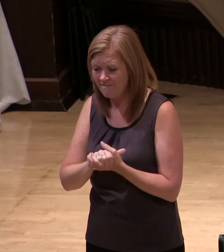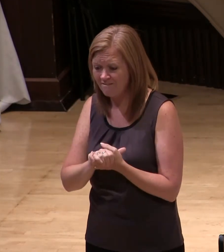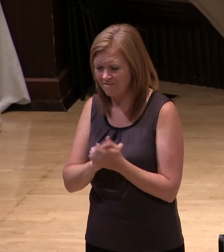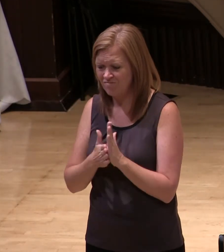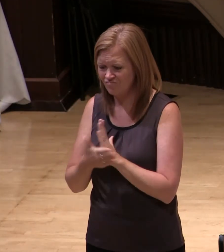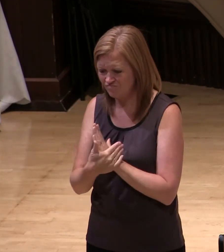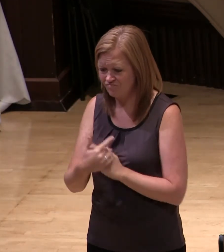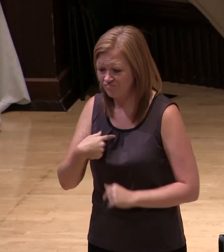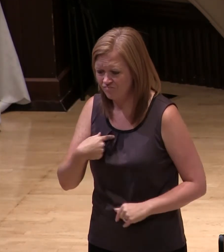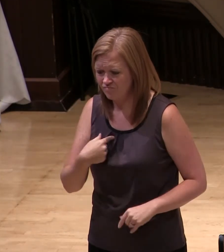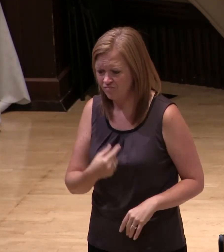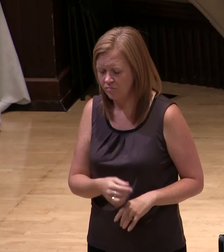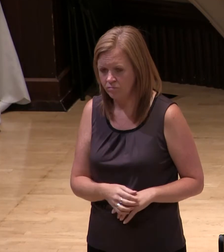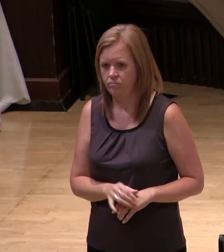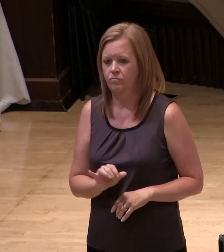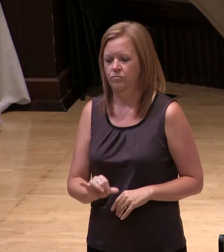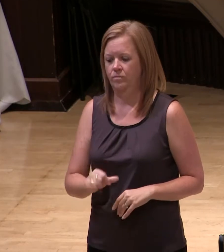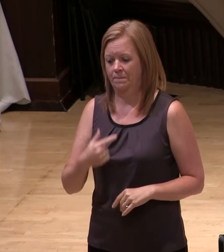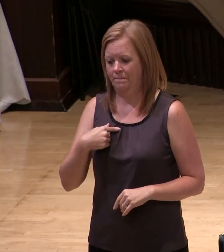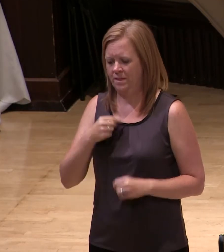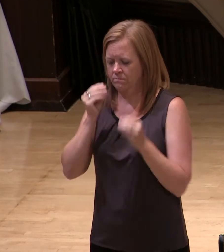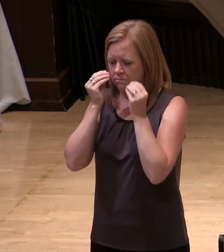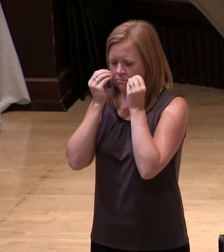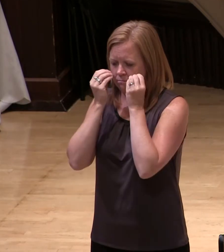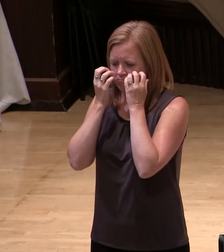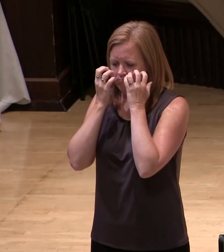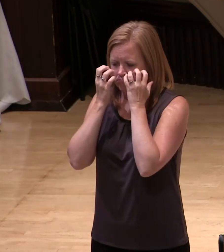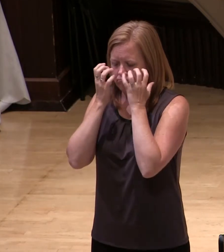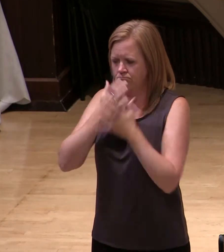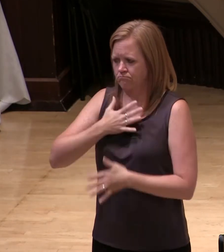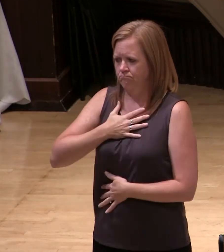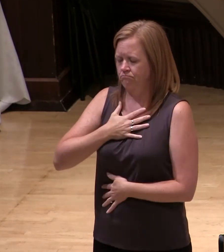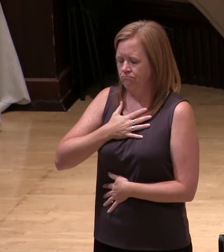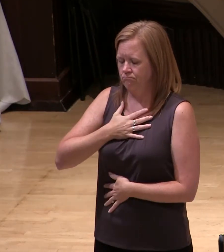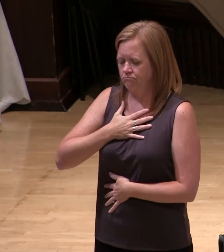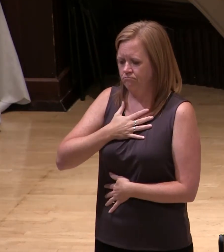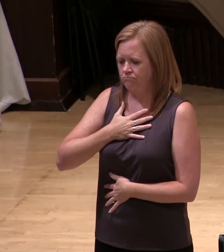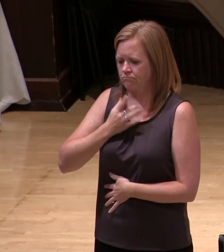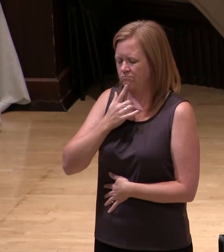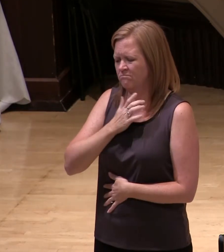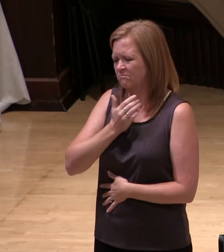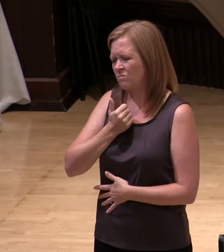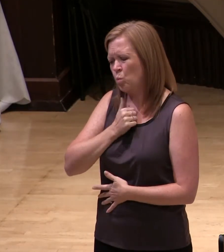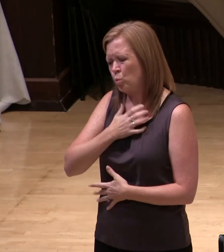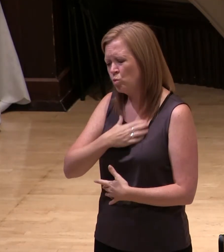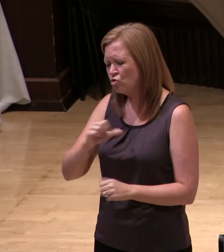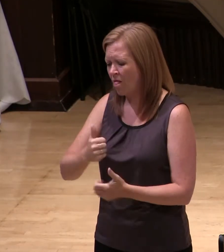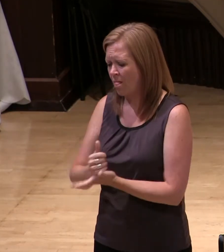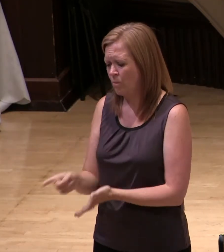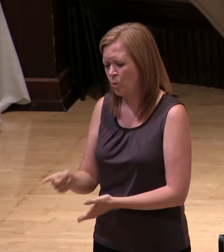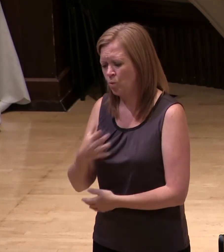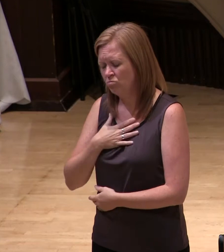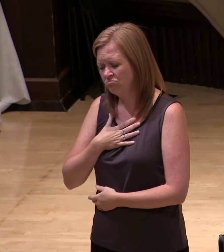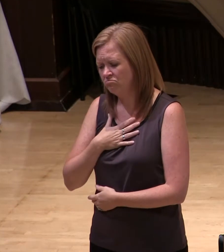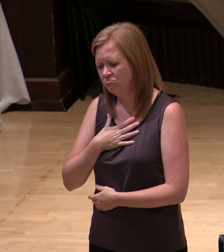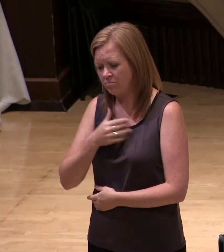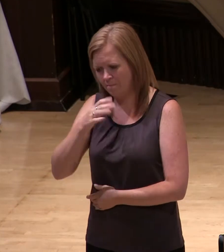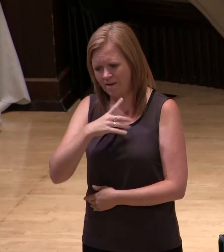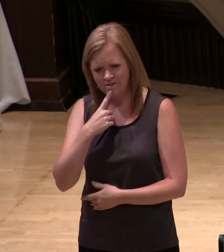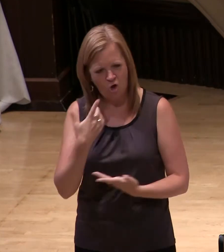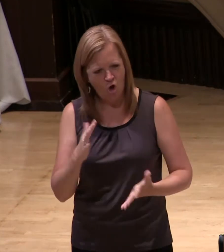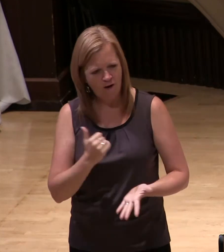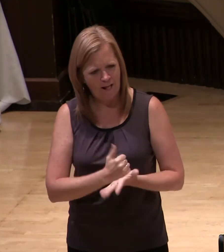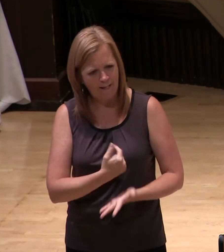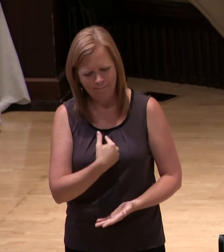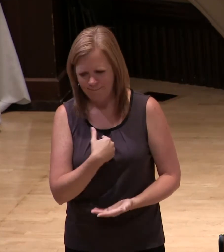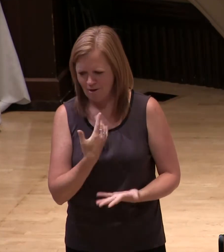unfaithful to me. And my eyes started to fill up with tears. And I said, I wish I could help you. And he said, you've already helped